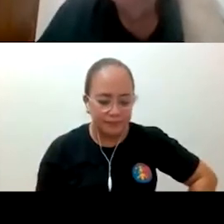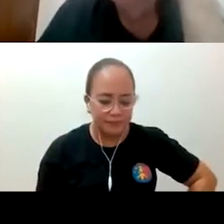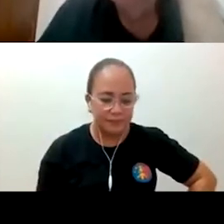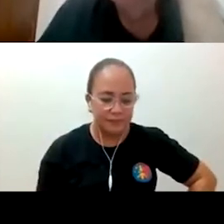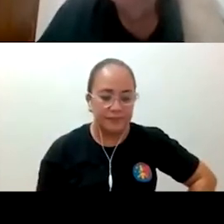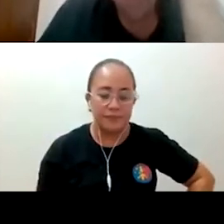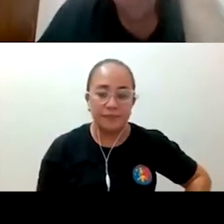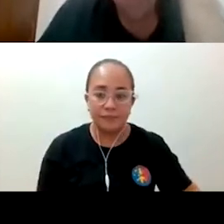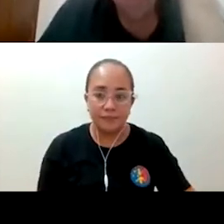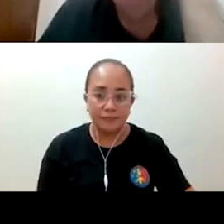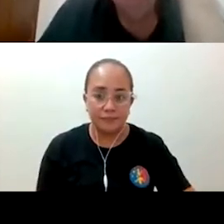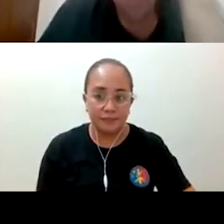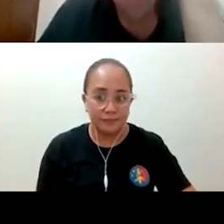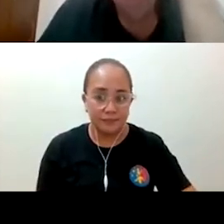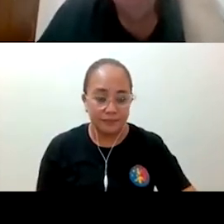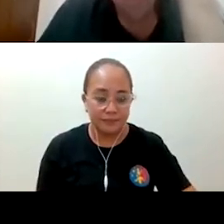Jasmine saying G.